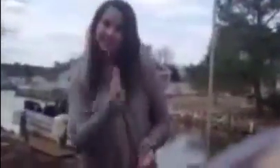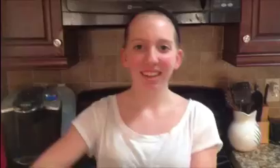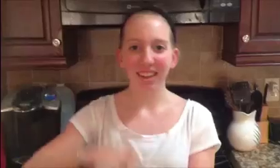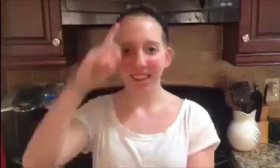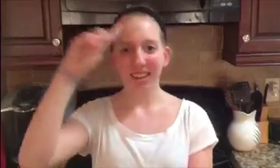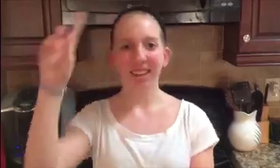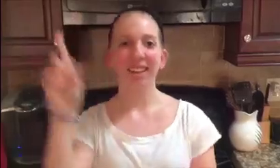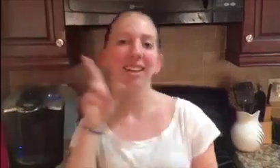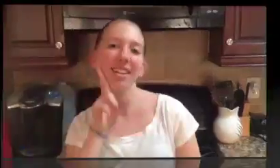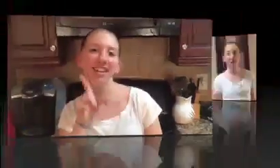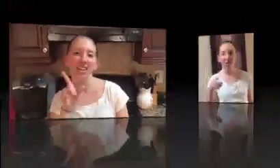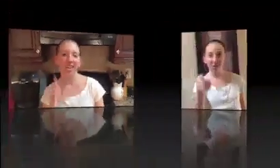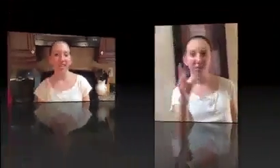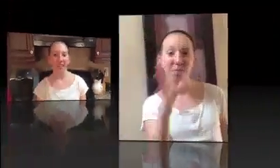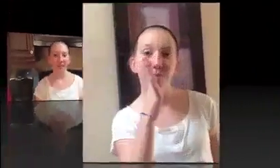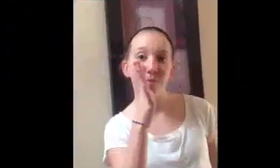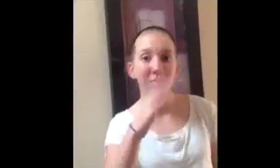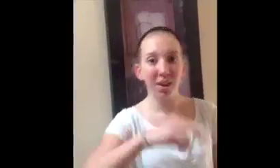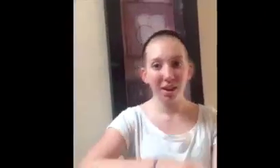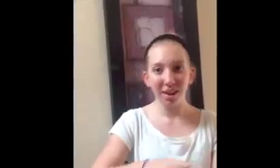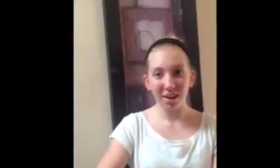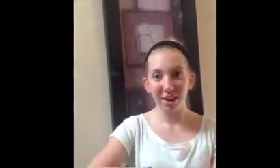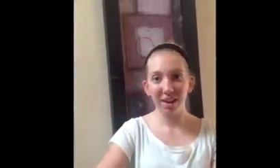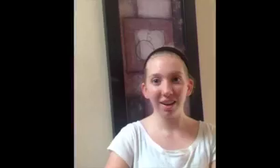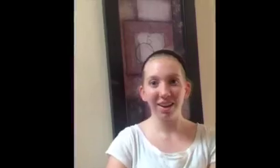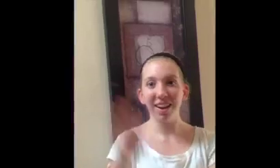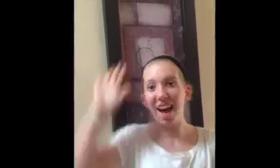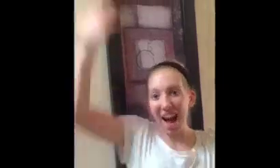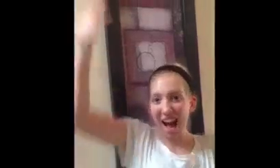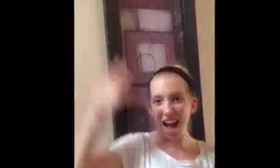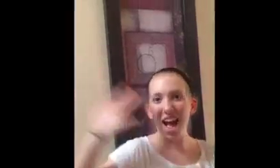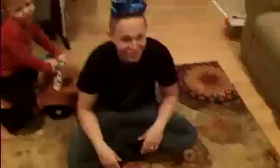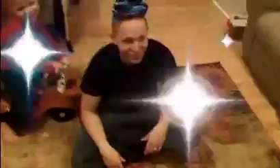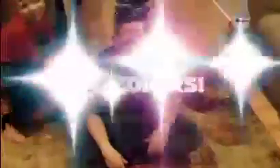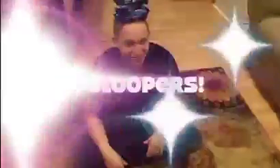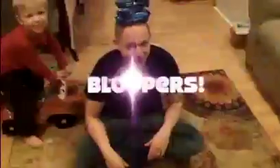Cookies for breakfast, cookies for lunch. Your mom makes the best cookies.